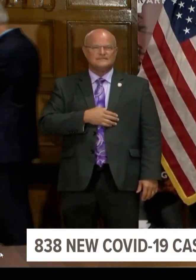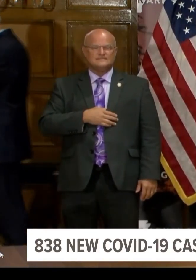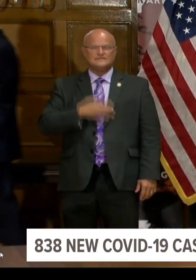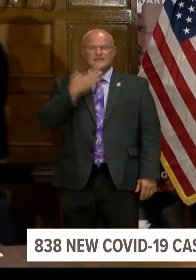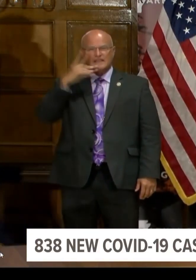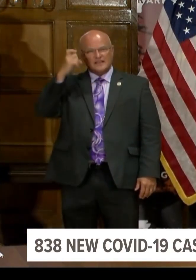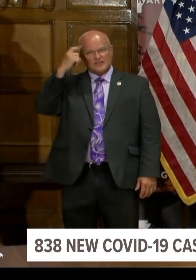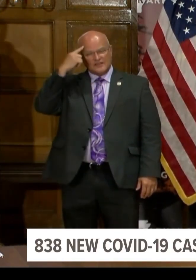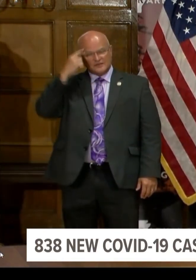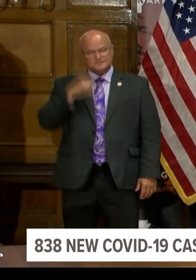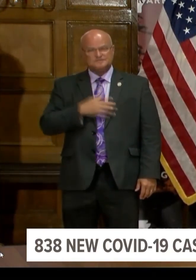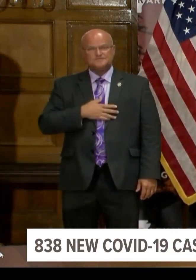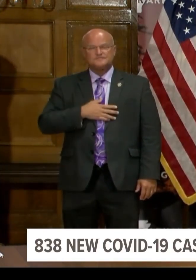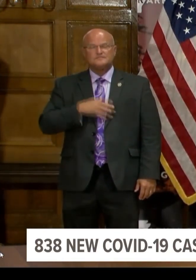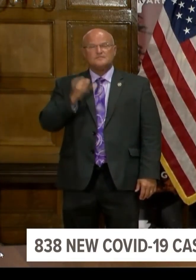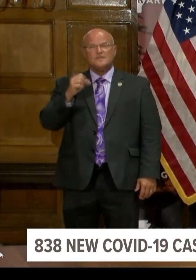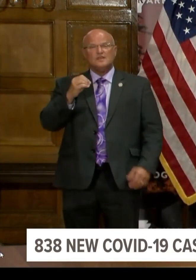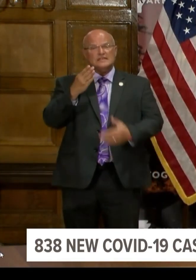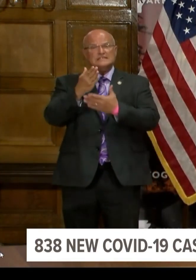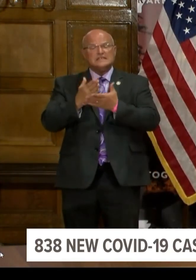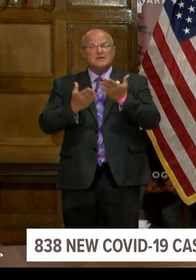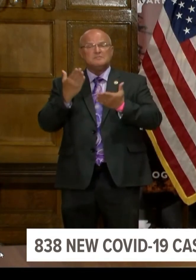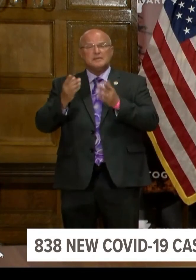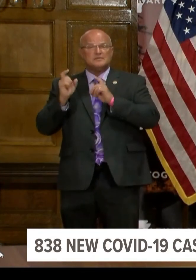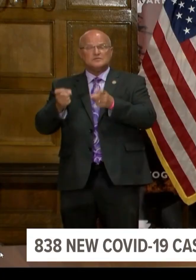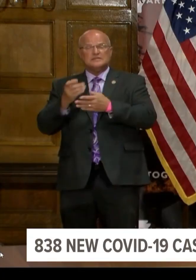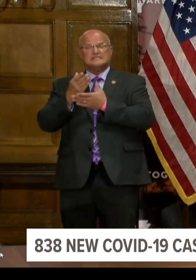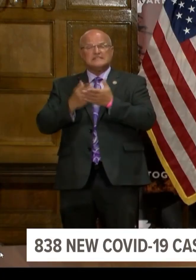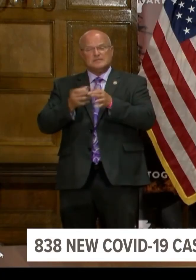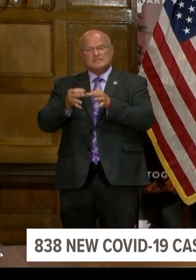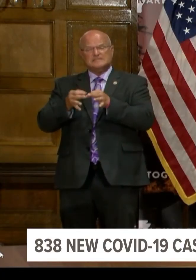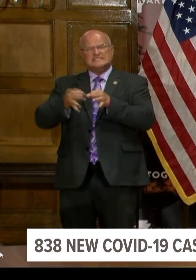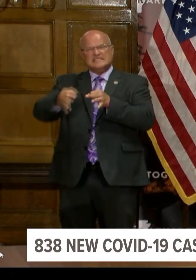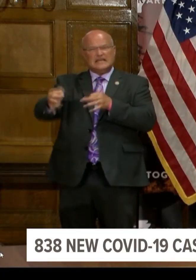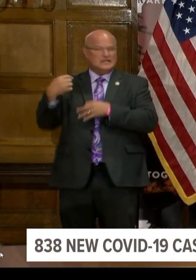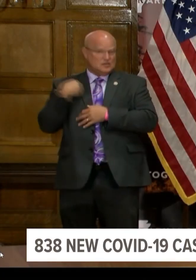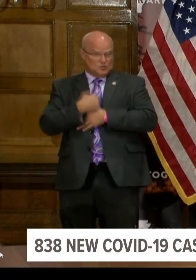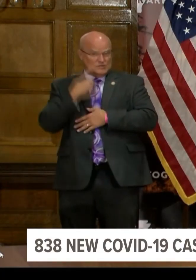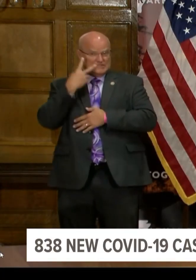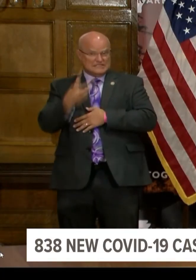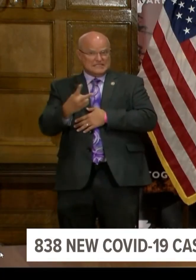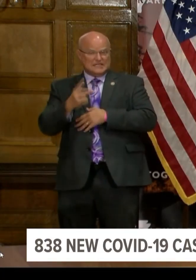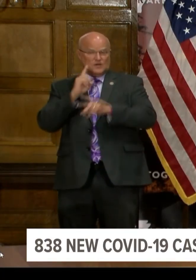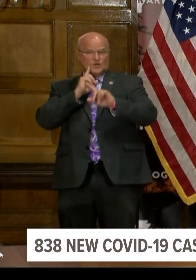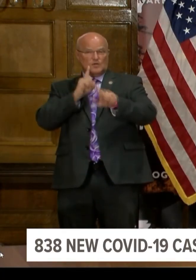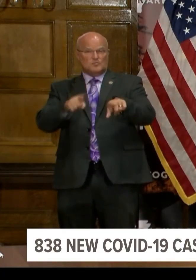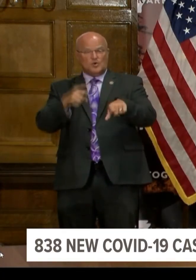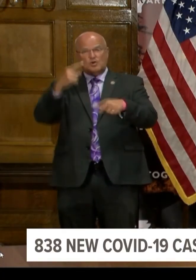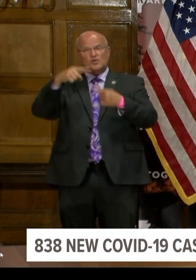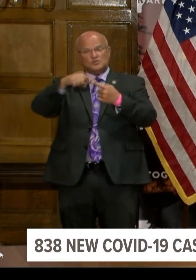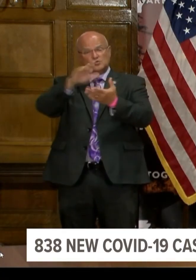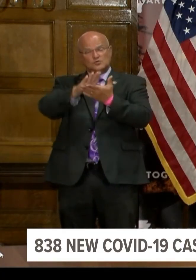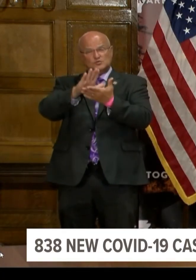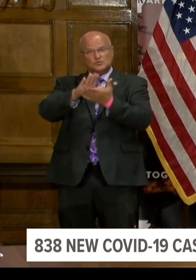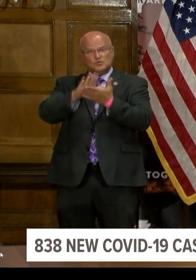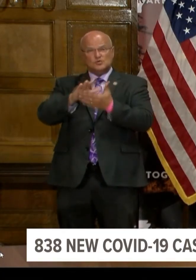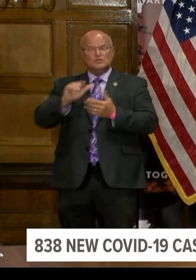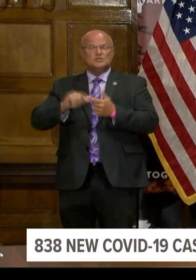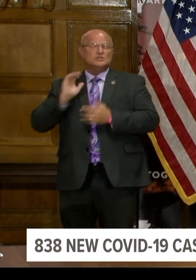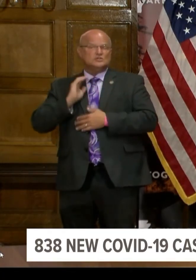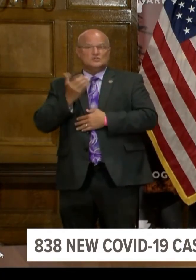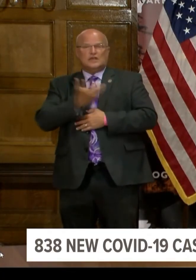Thank you, Governor. So some of that may be attributed to some of the delay that we're seeing being reported to the schools, to